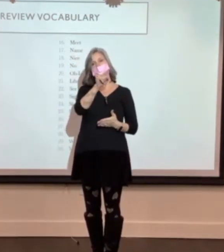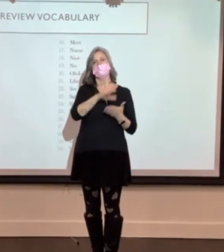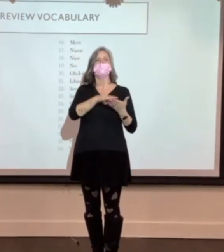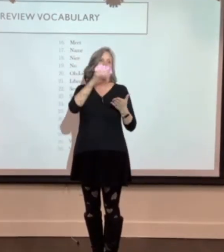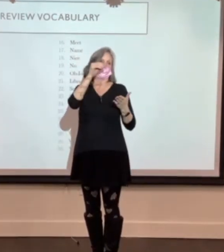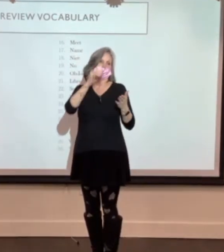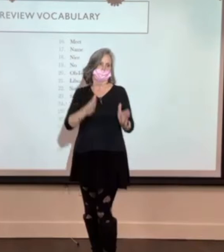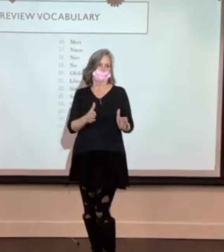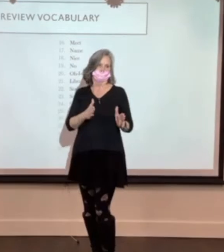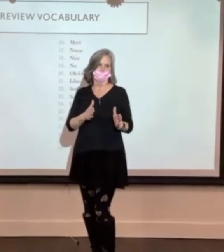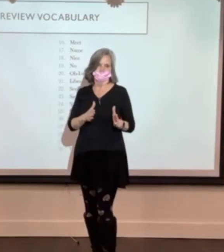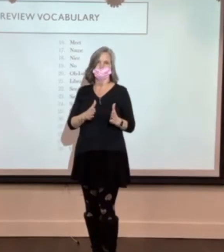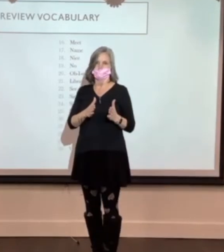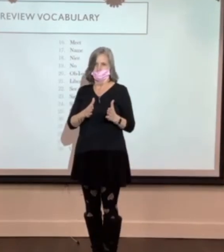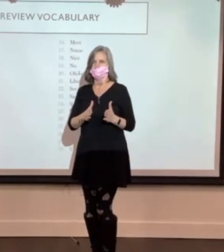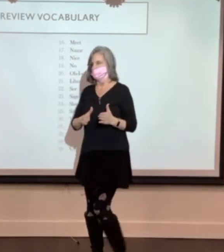are learners.